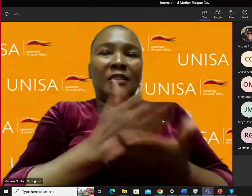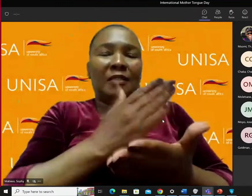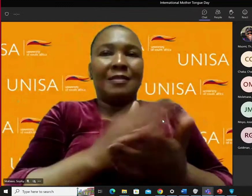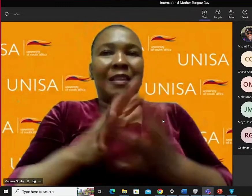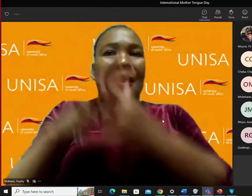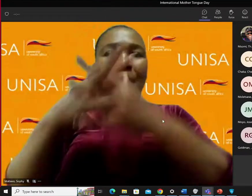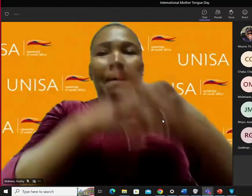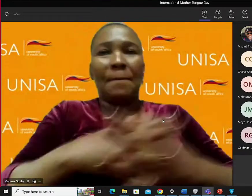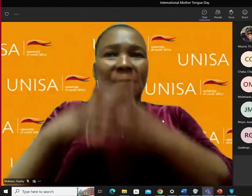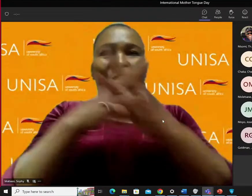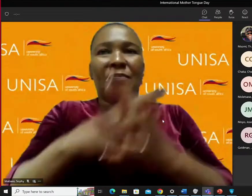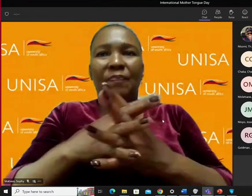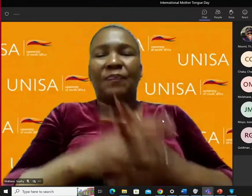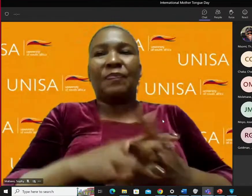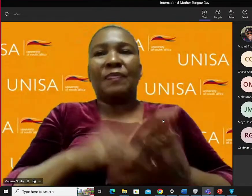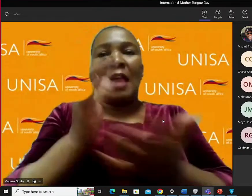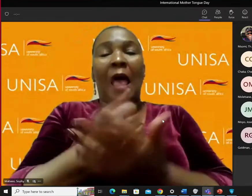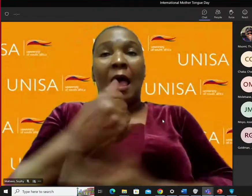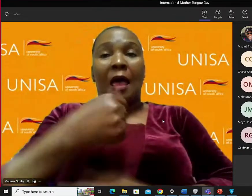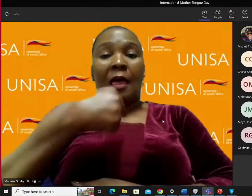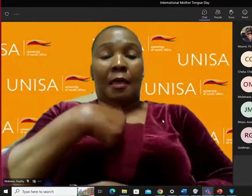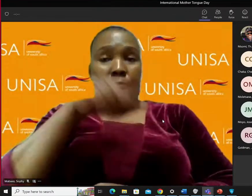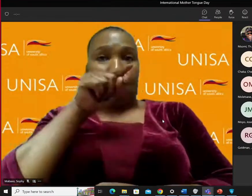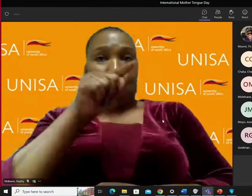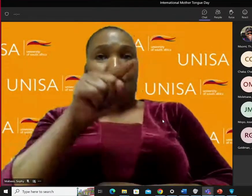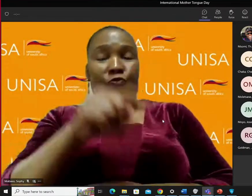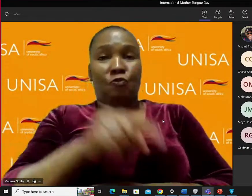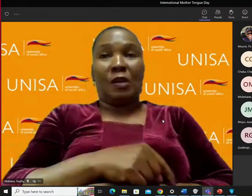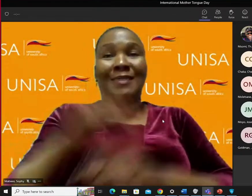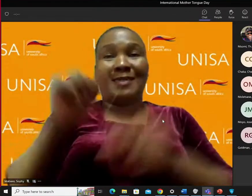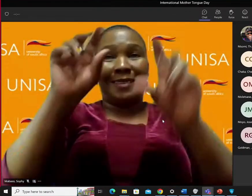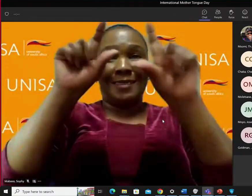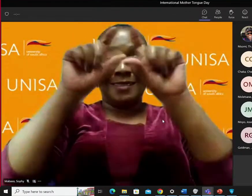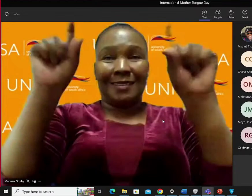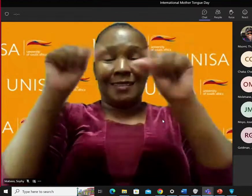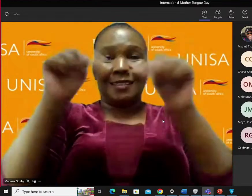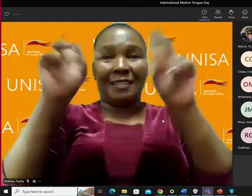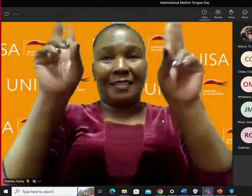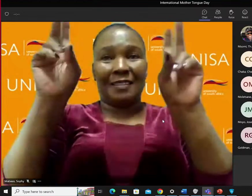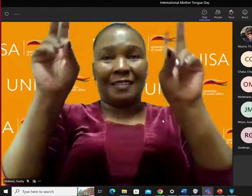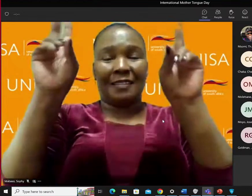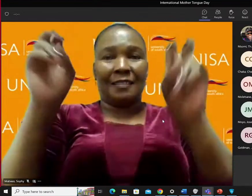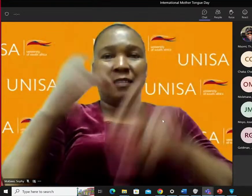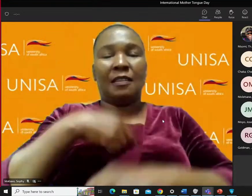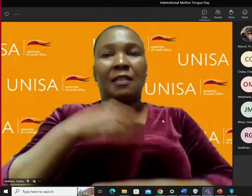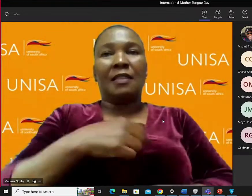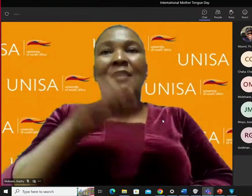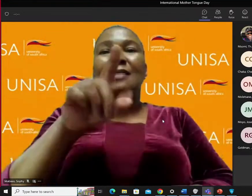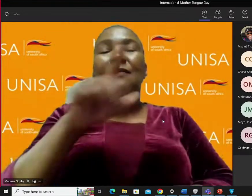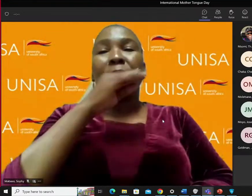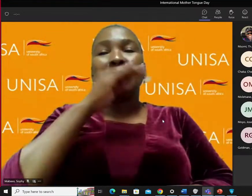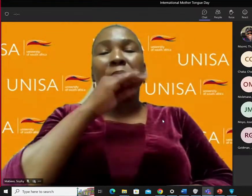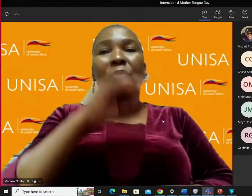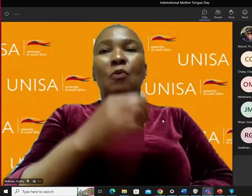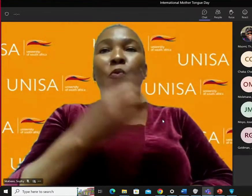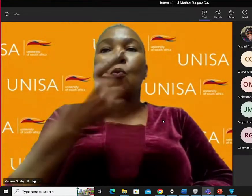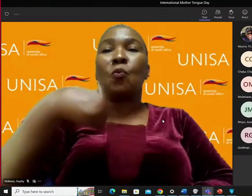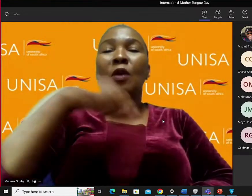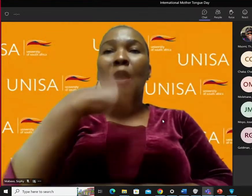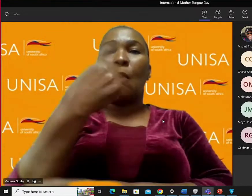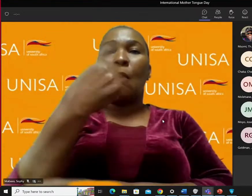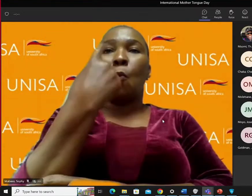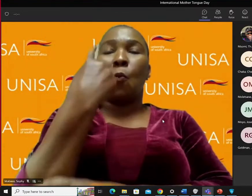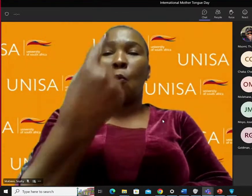took IMU as the title. But that is essentially what We Are One is saying. It is saying